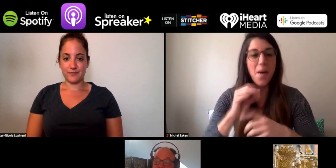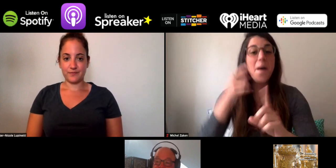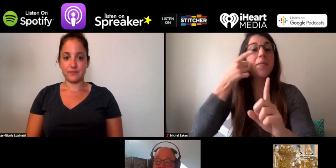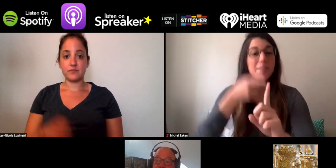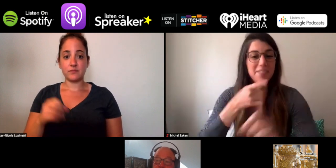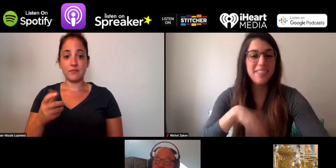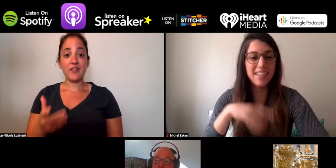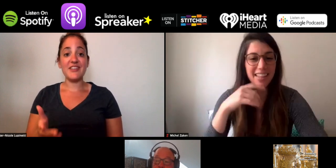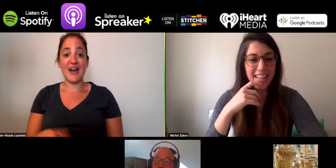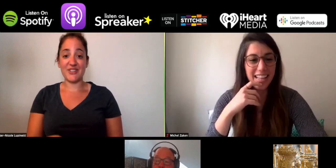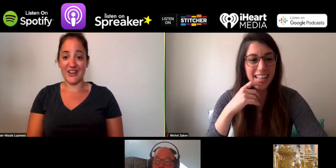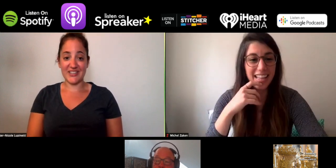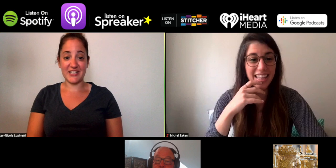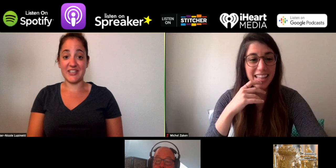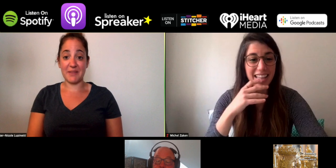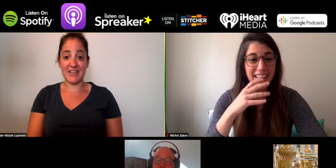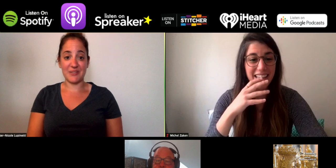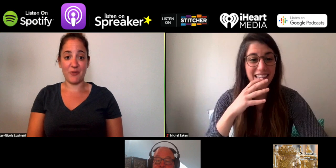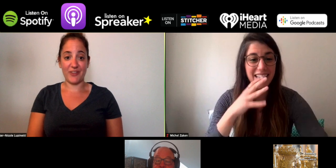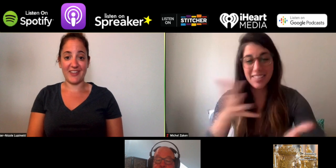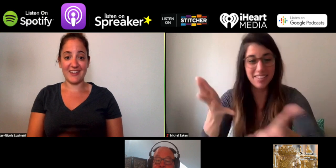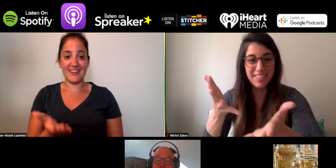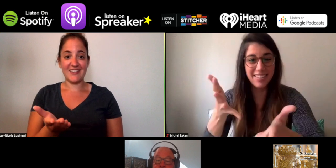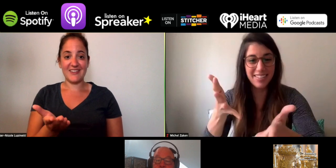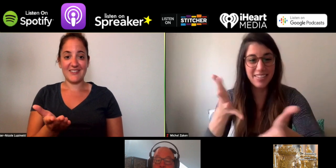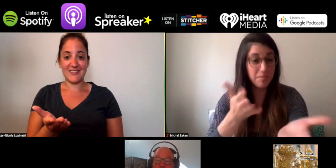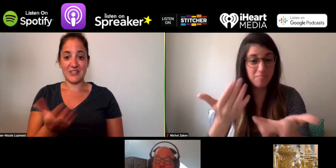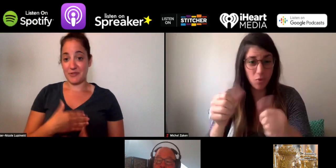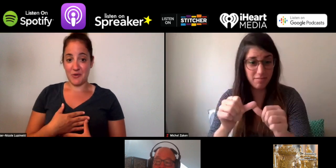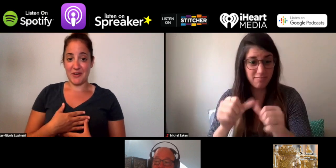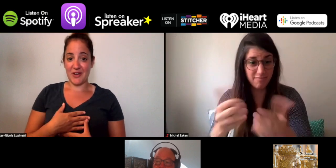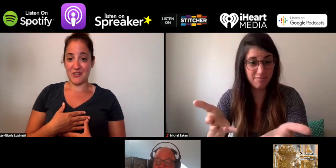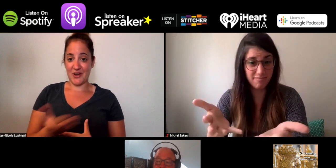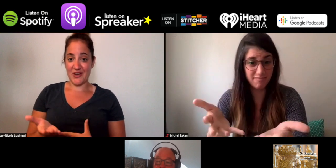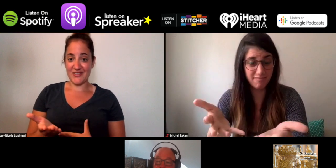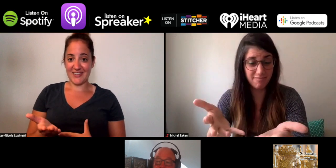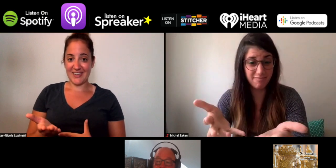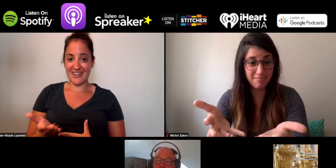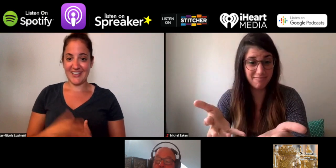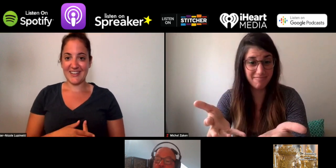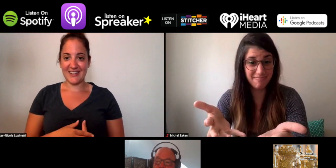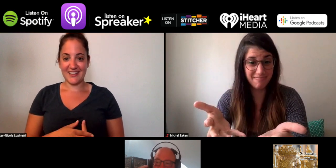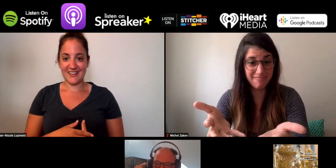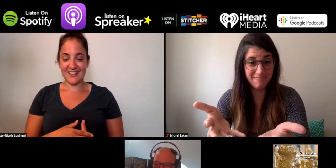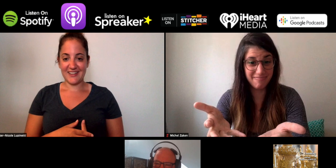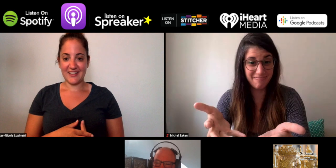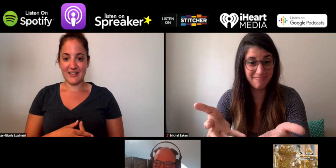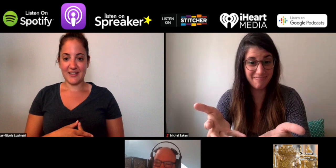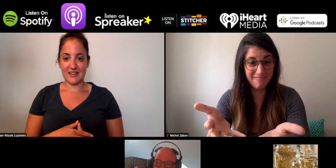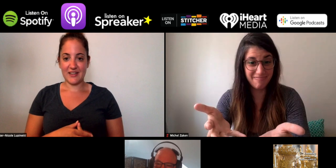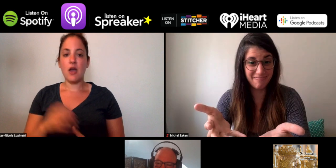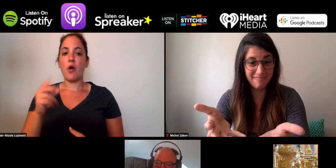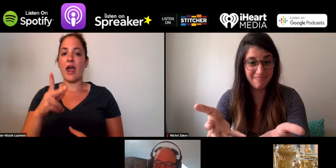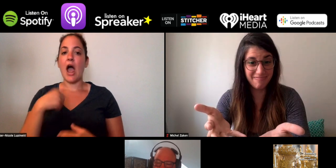One of the first things you... Yeah, I'm sorry. To get back to the point then. Do you want to go? I think I'm going to